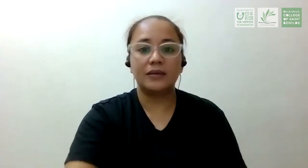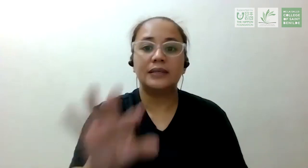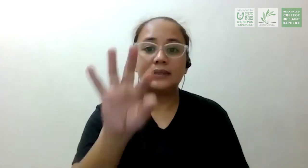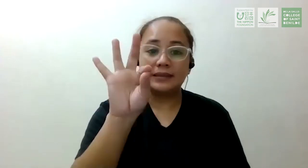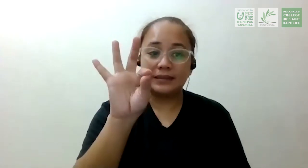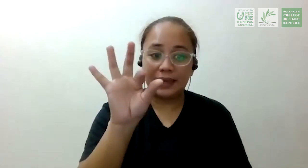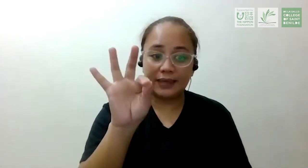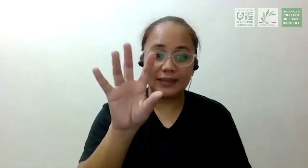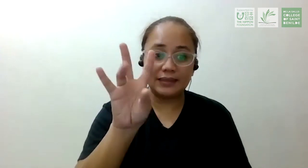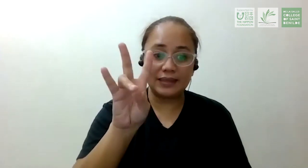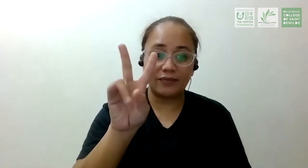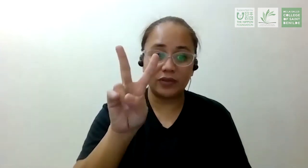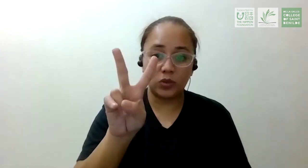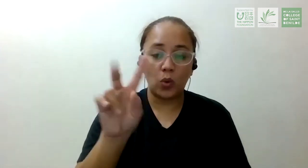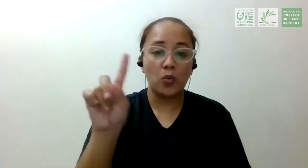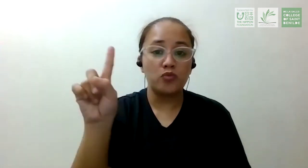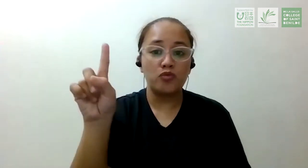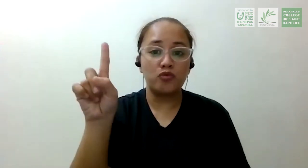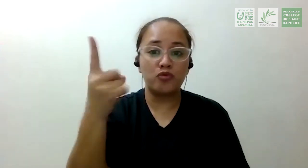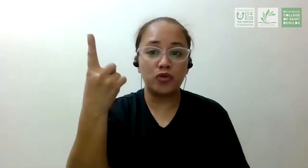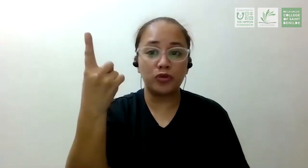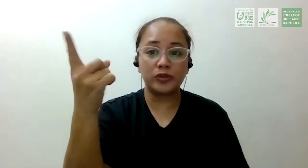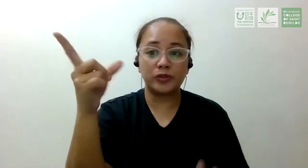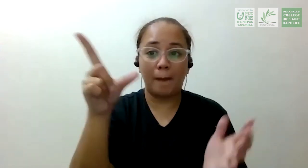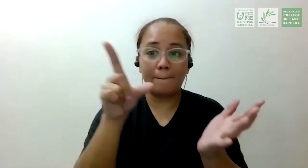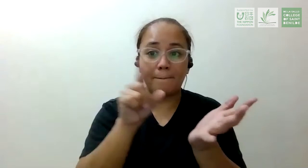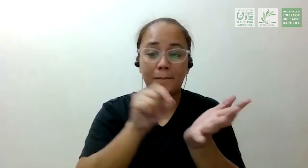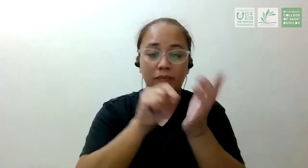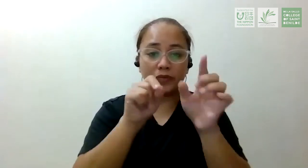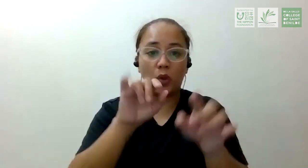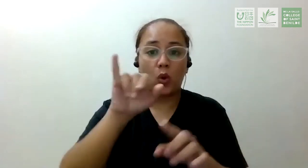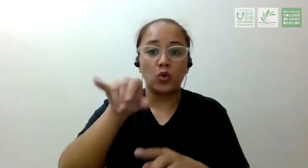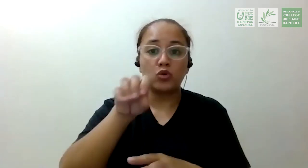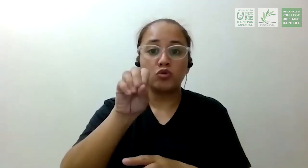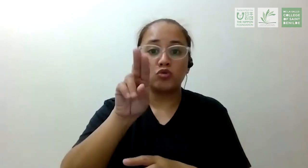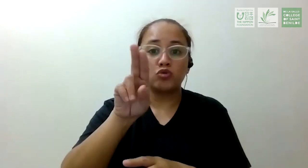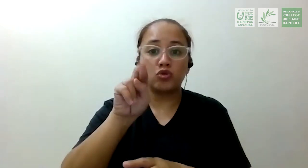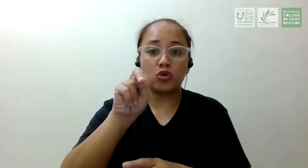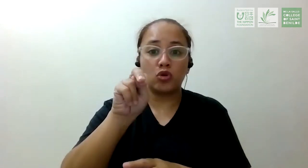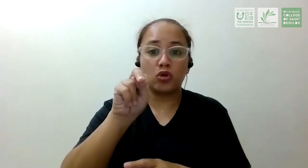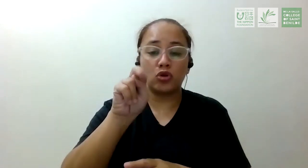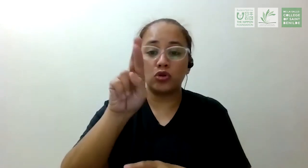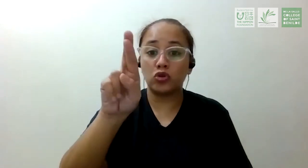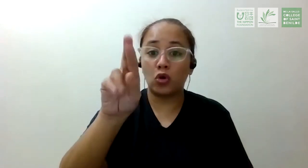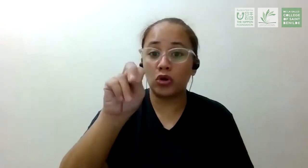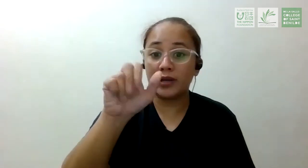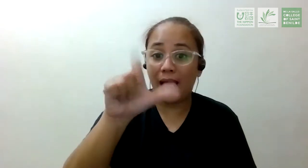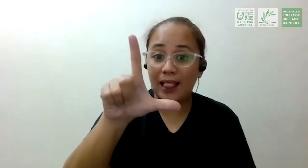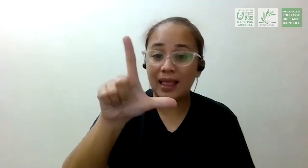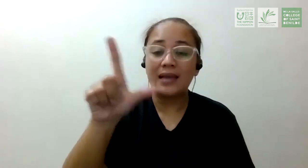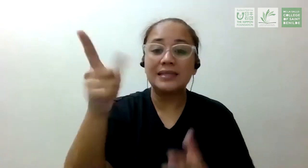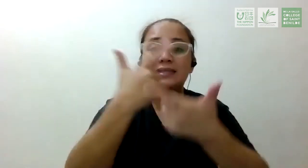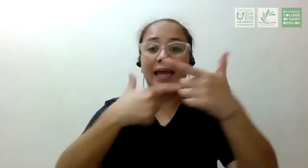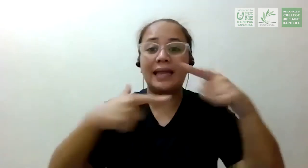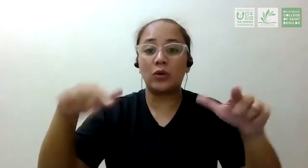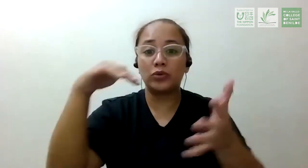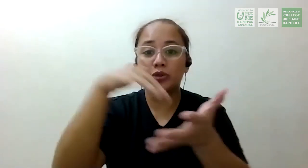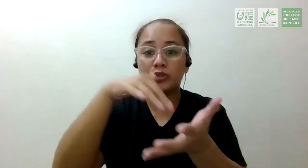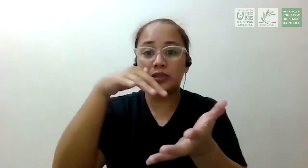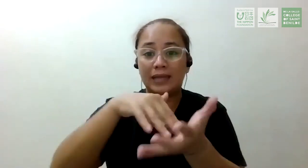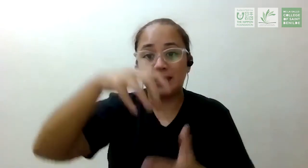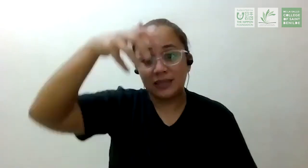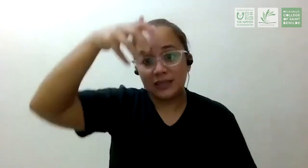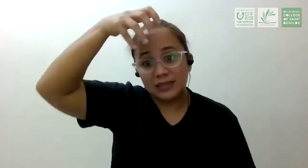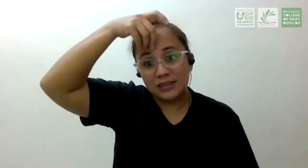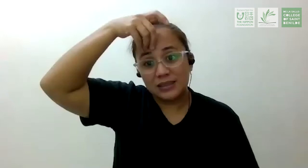1972, the first publication of the journal Sign Language Studies. And Stokey was the